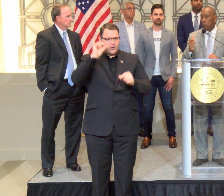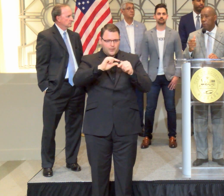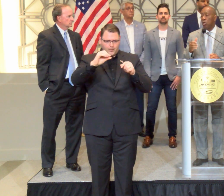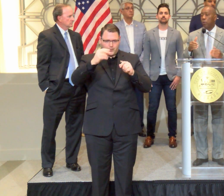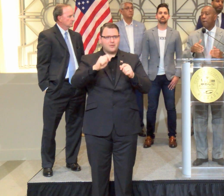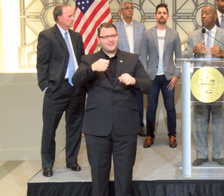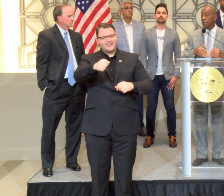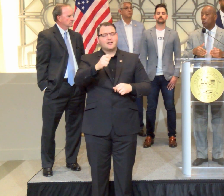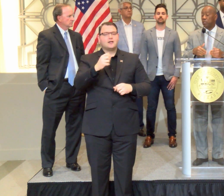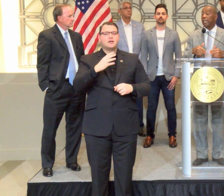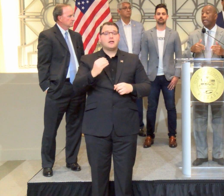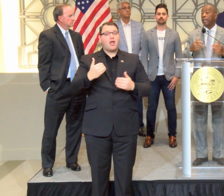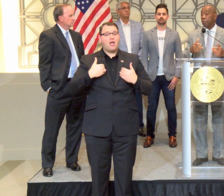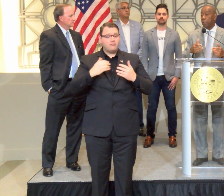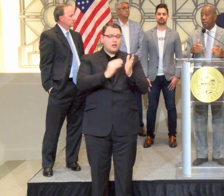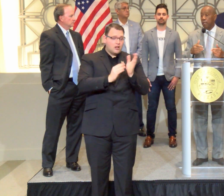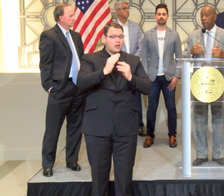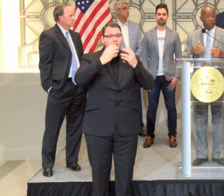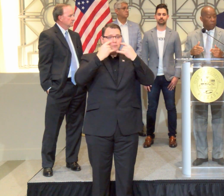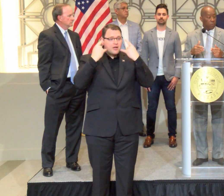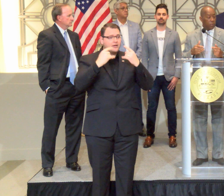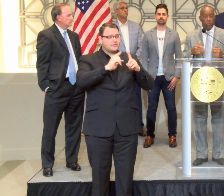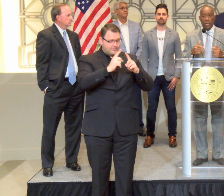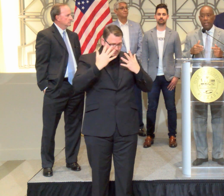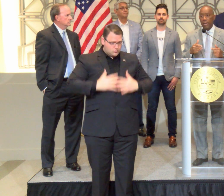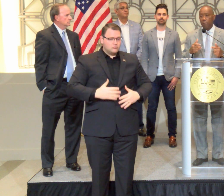some swabs, we have enough to stand up